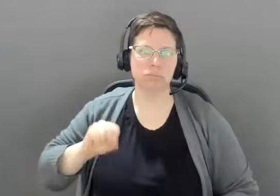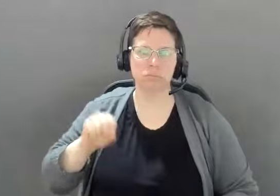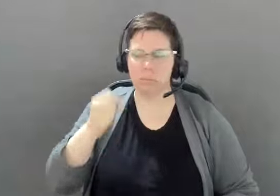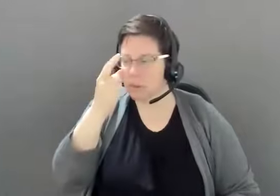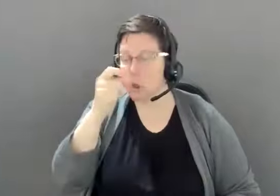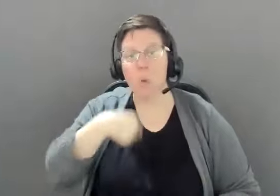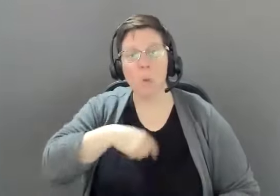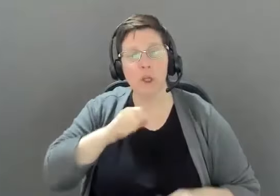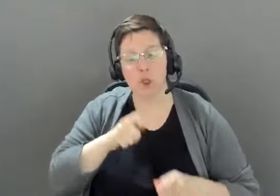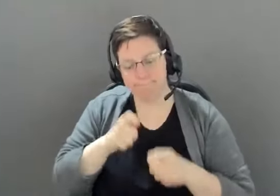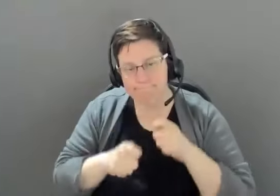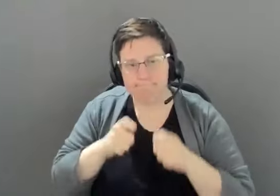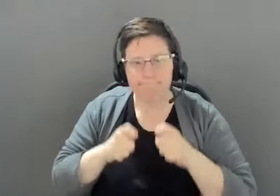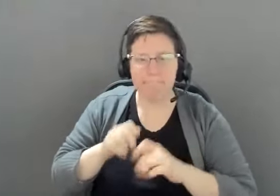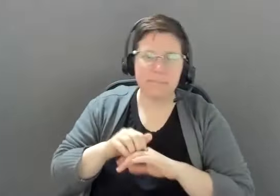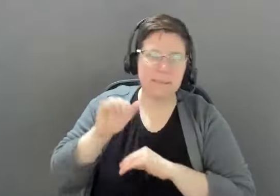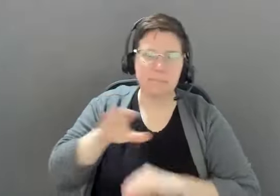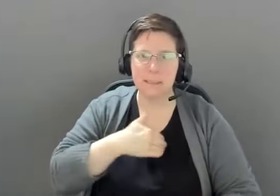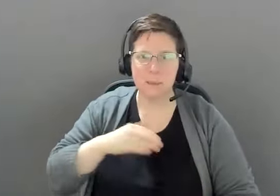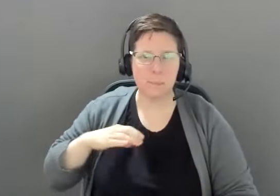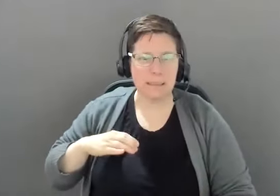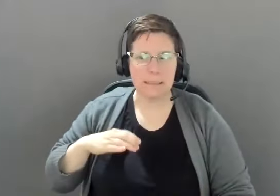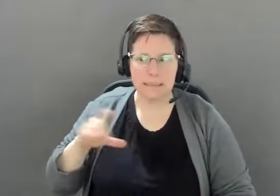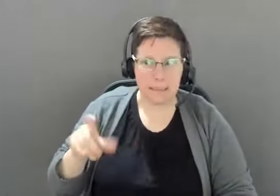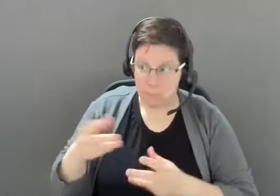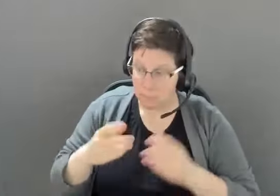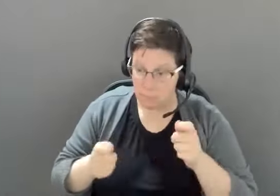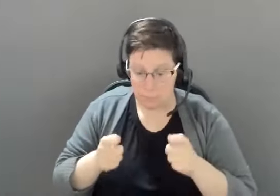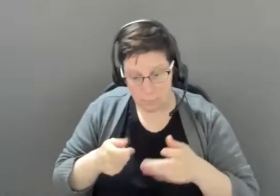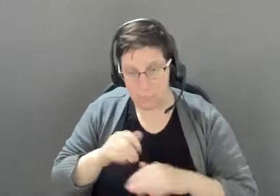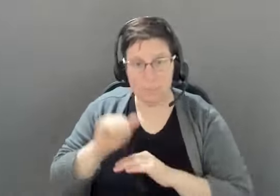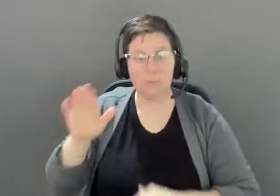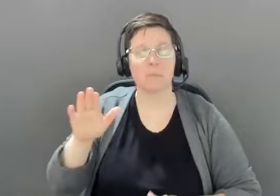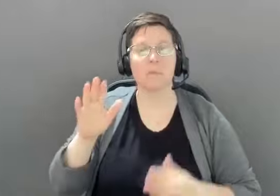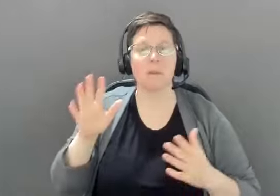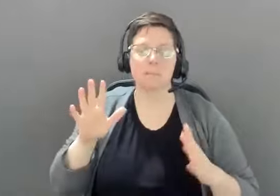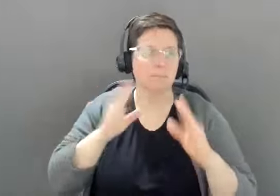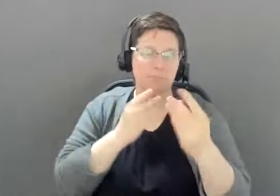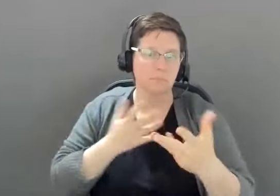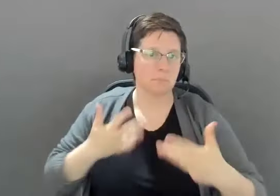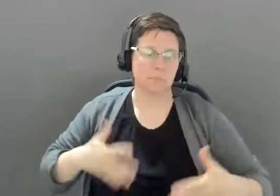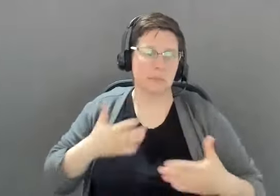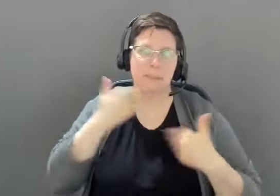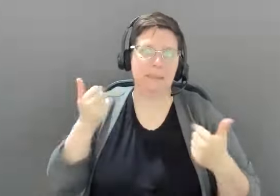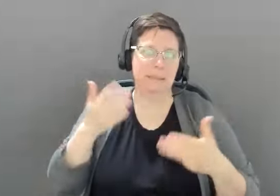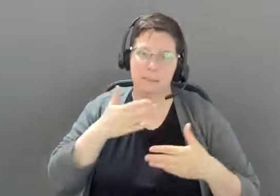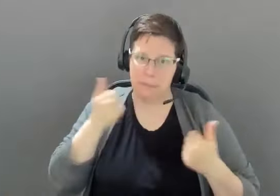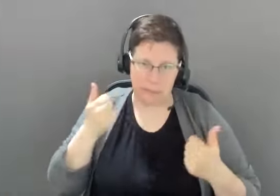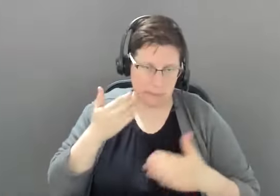constantly and submit it to committees. And that was just like the greatest thing to have, I think, personally,